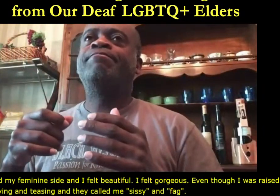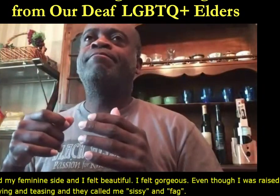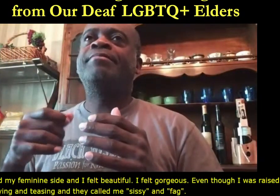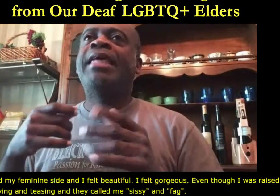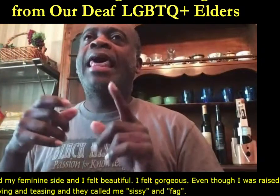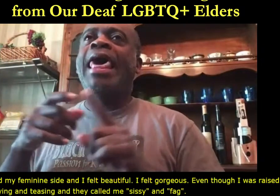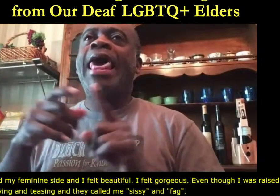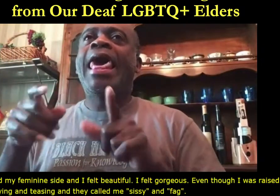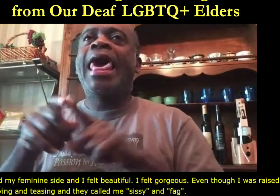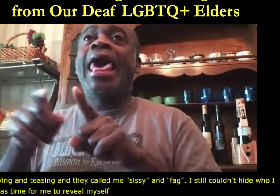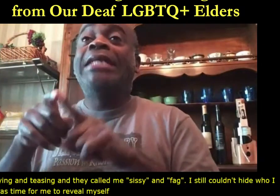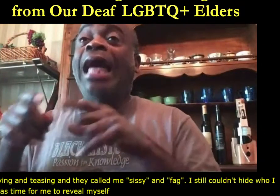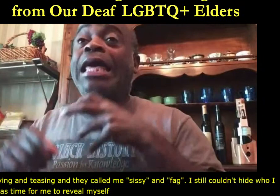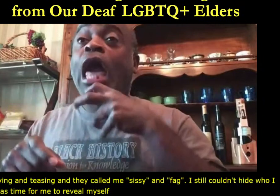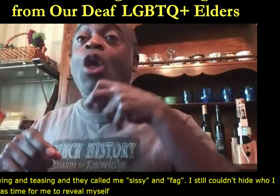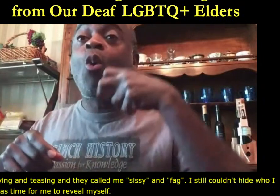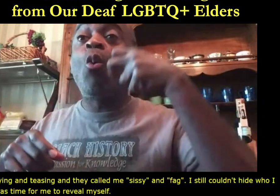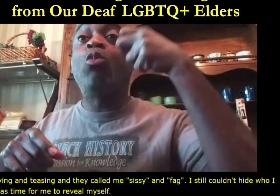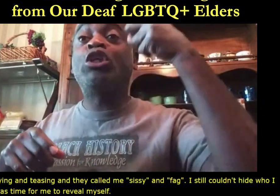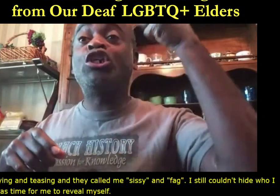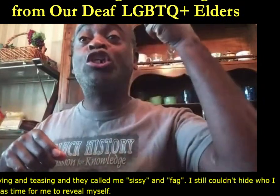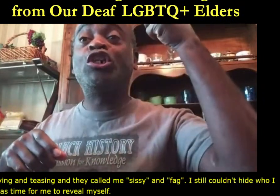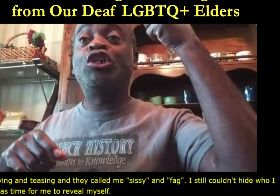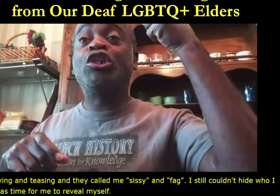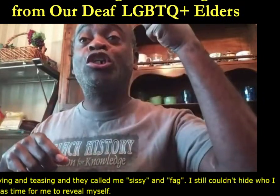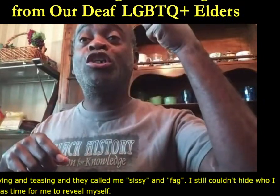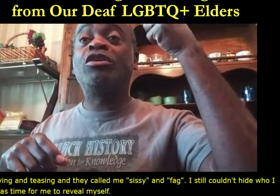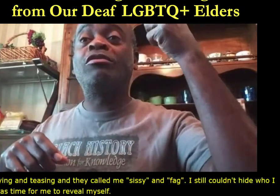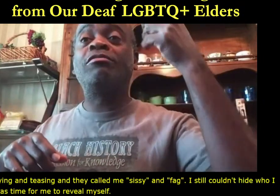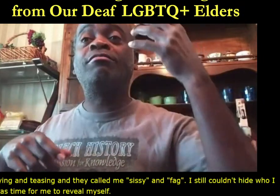you know it's interesting as i get older